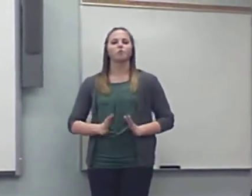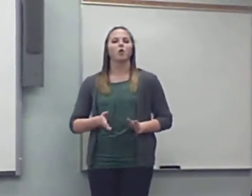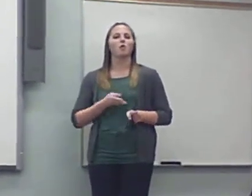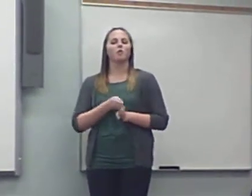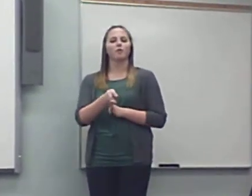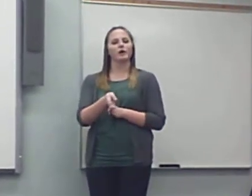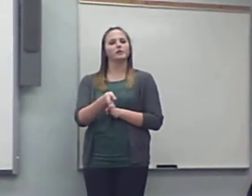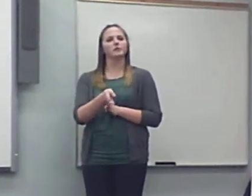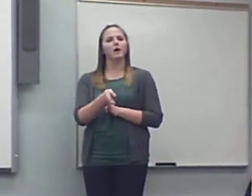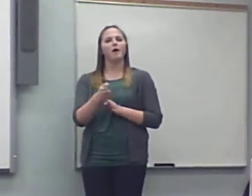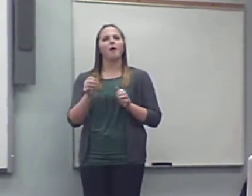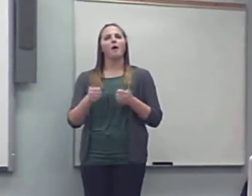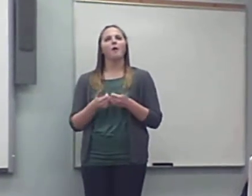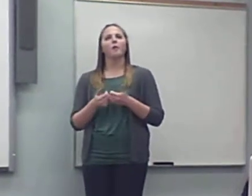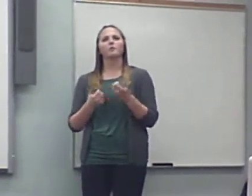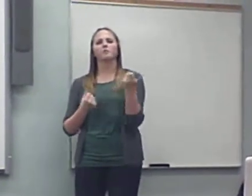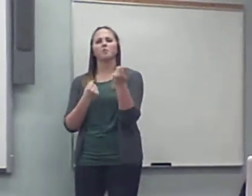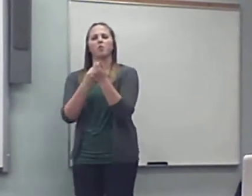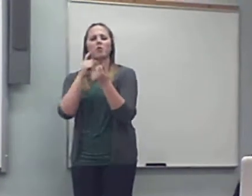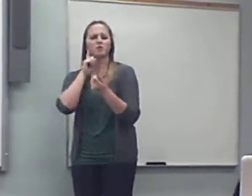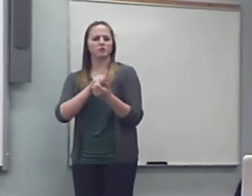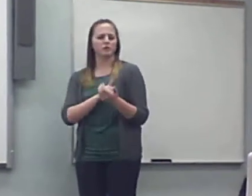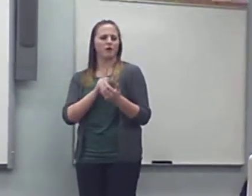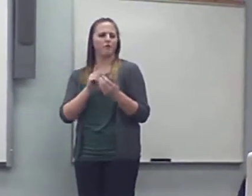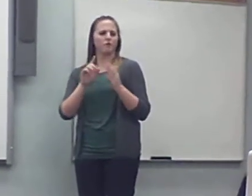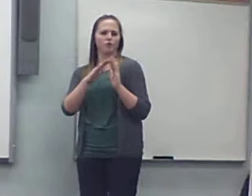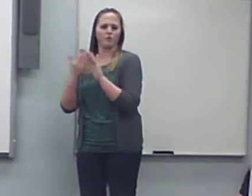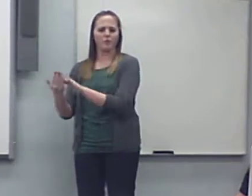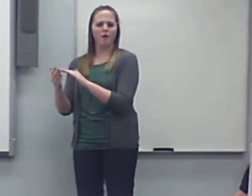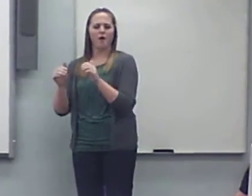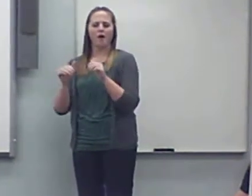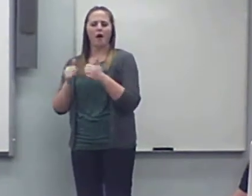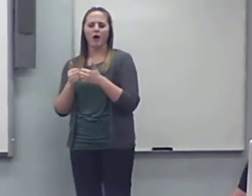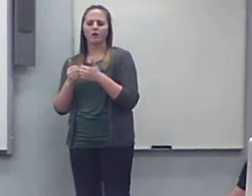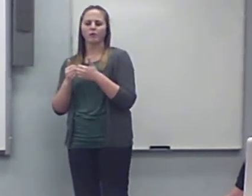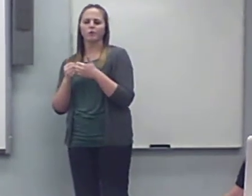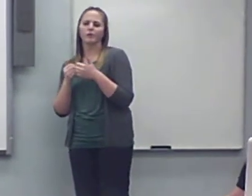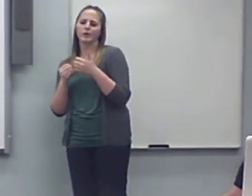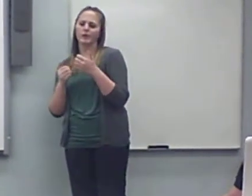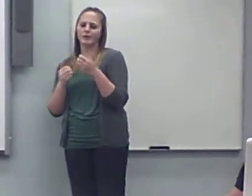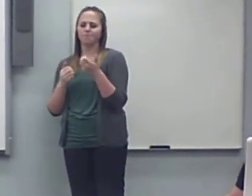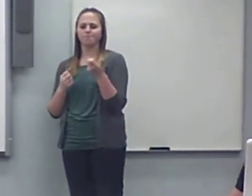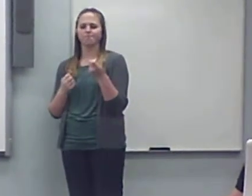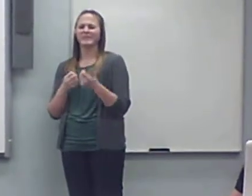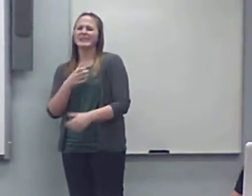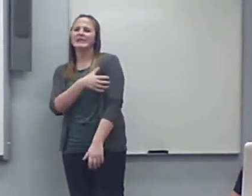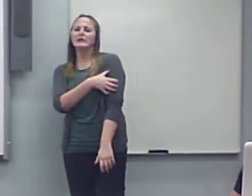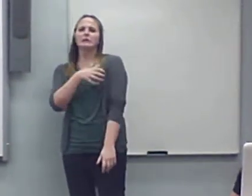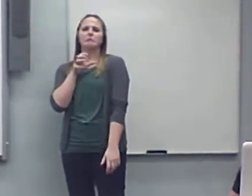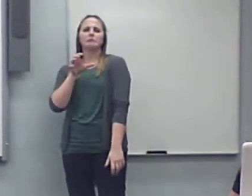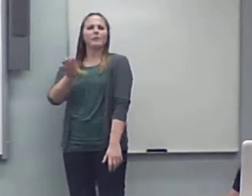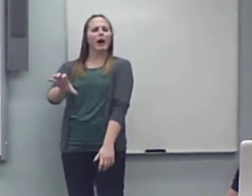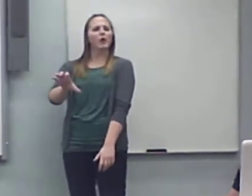access? And how do we also, and I don't like to use empower because empower is not an appropriate word, but how do we